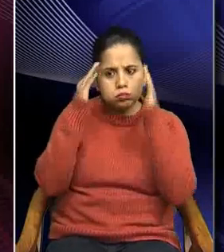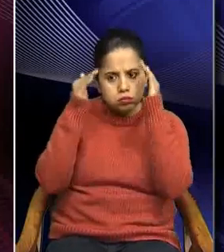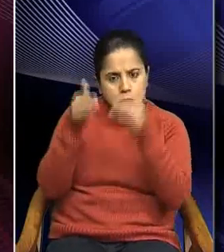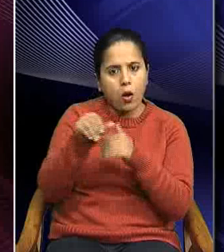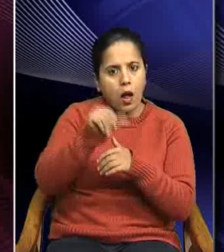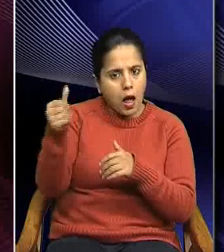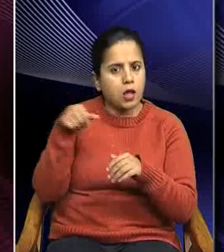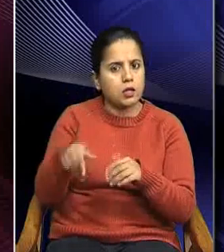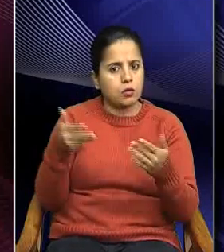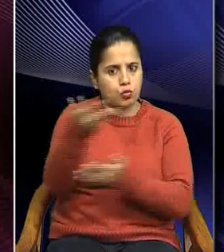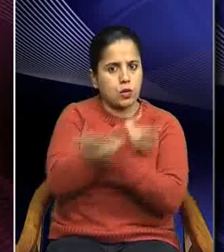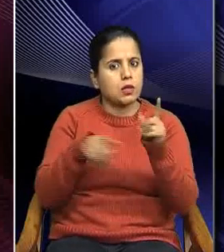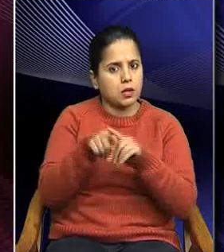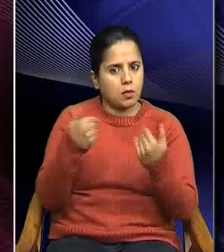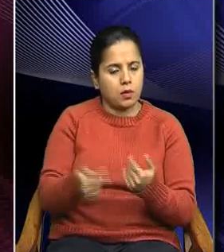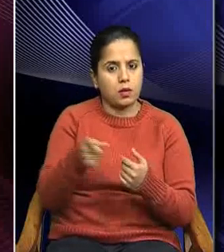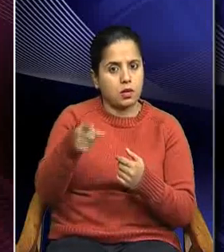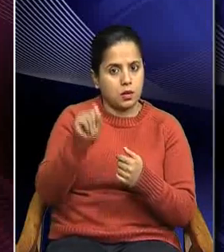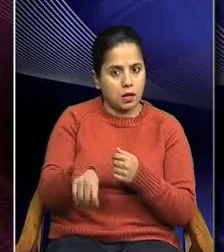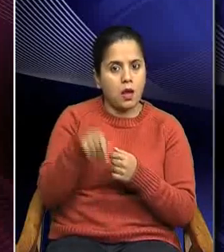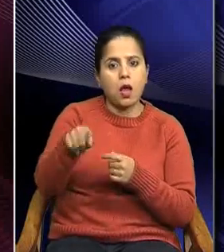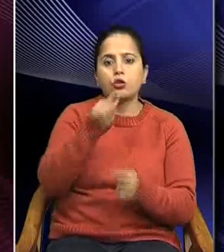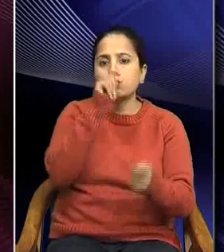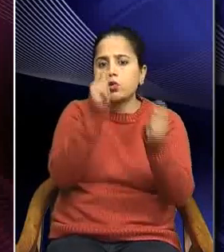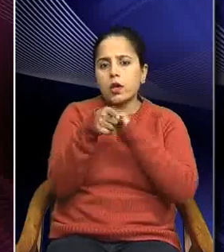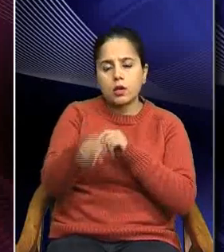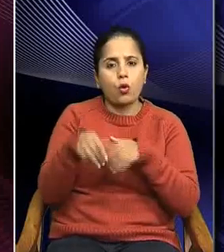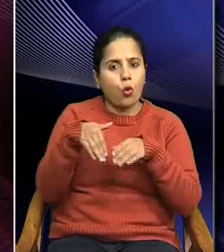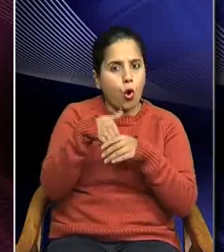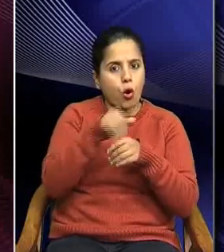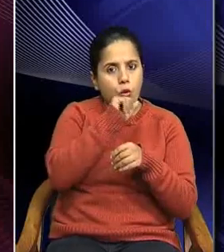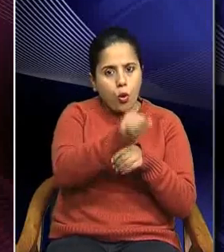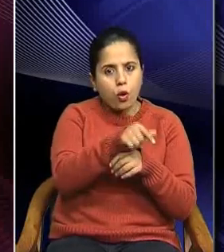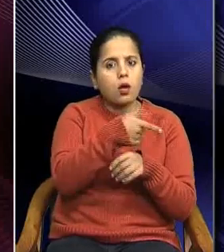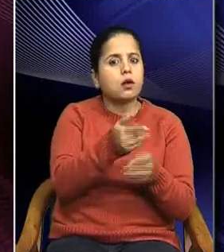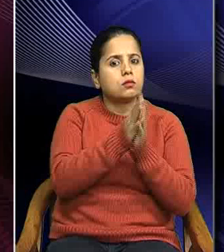discussion, which can even substantially alter the content of this tradition.